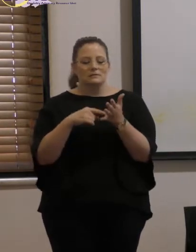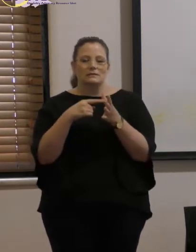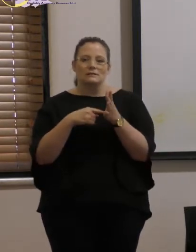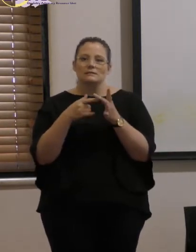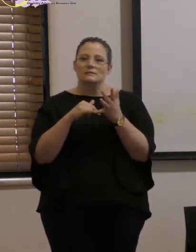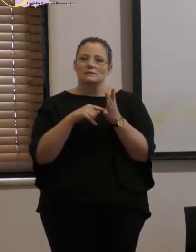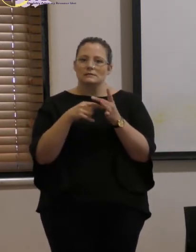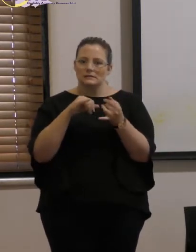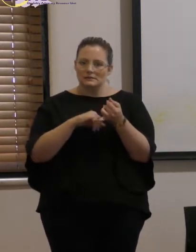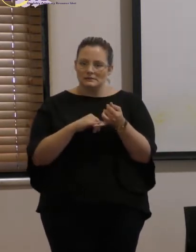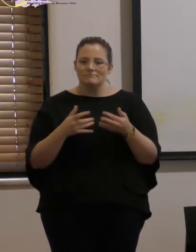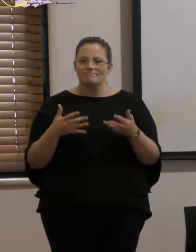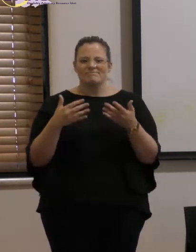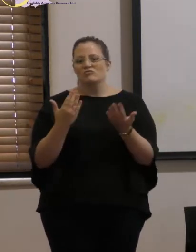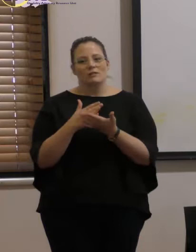So,